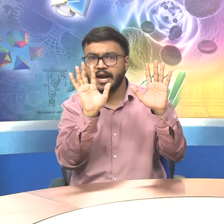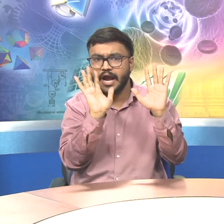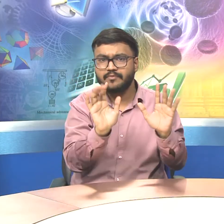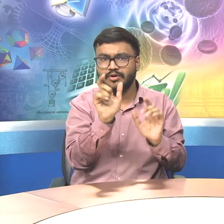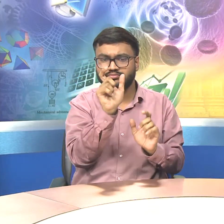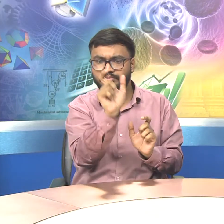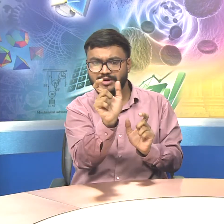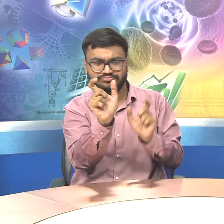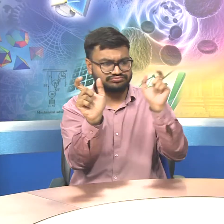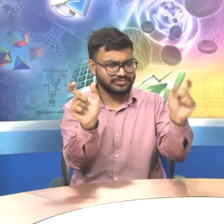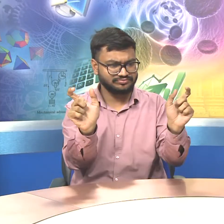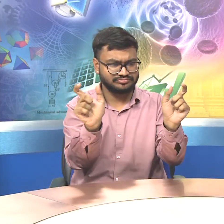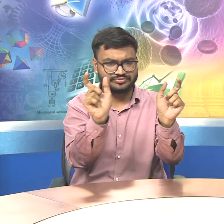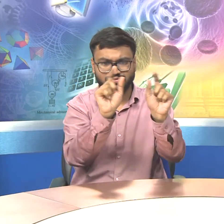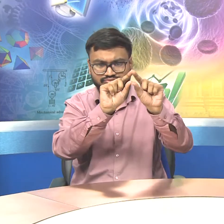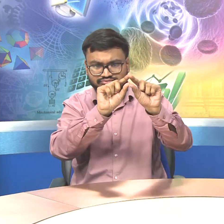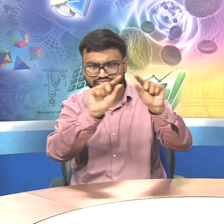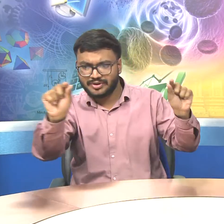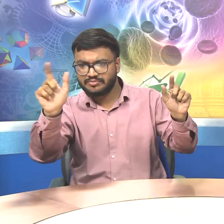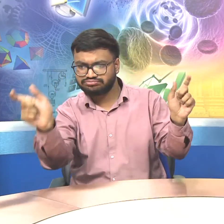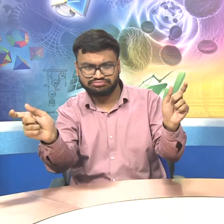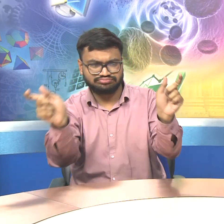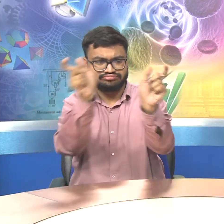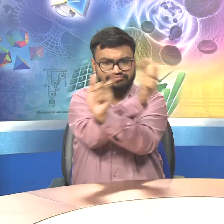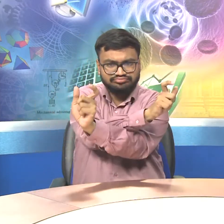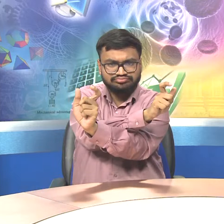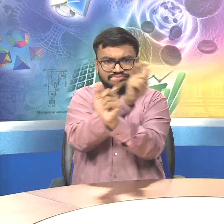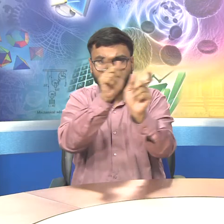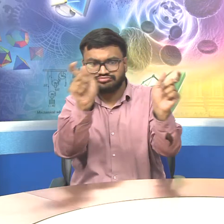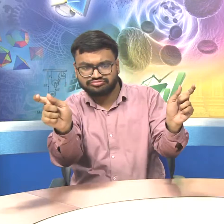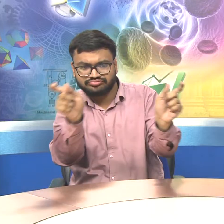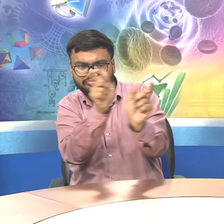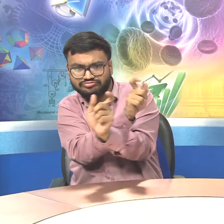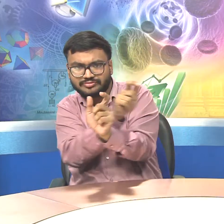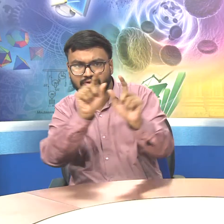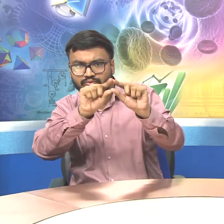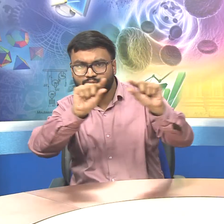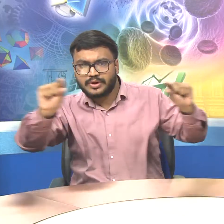sentences that guide the right word order.